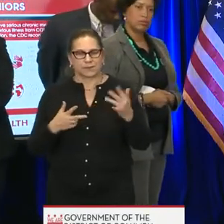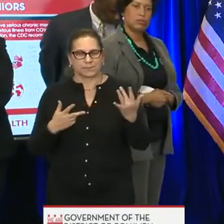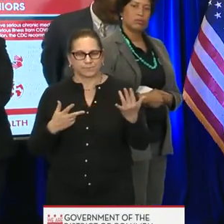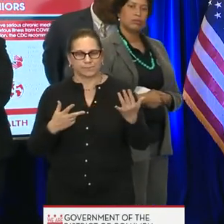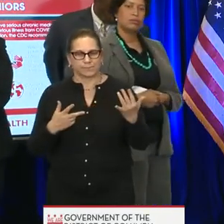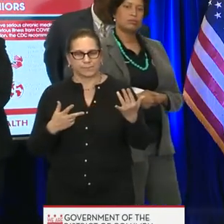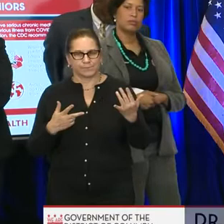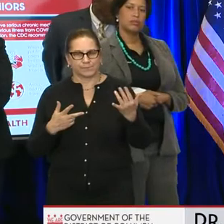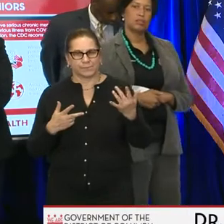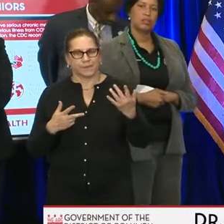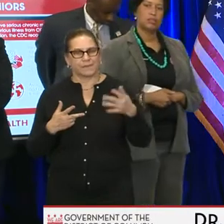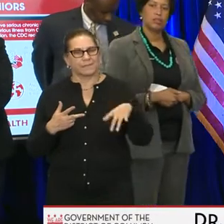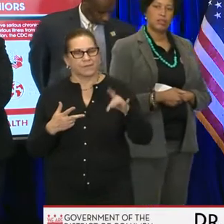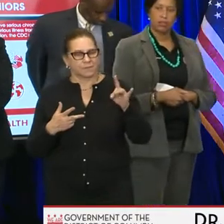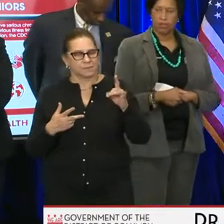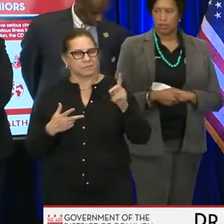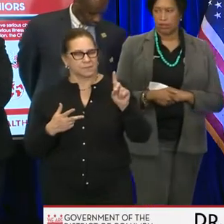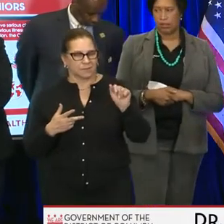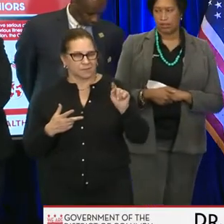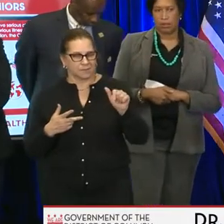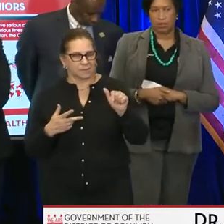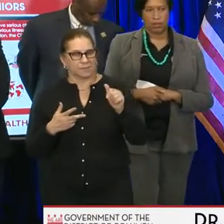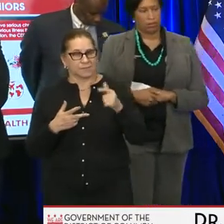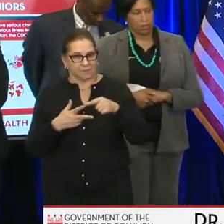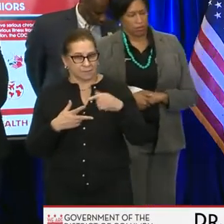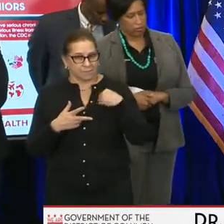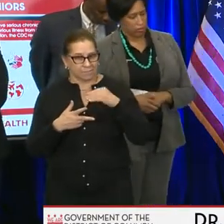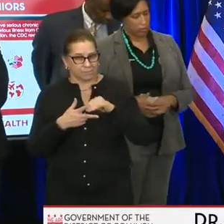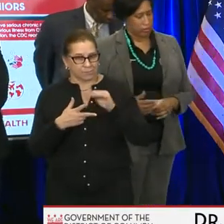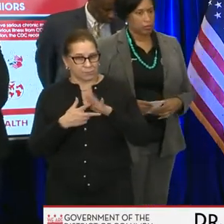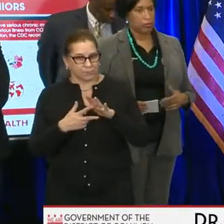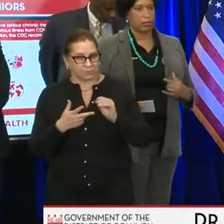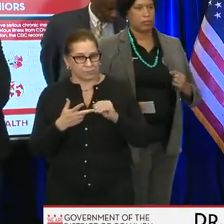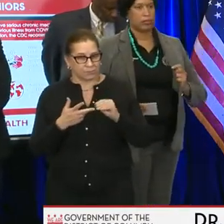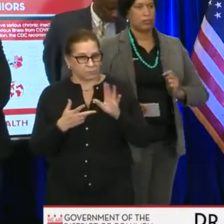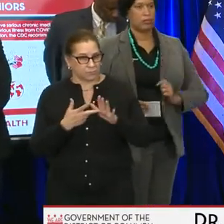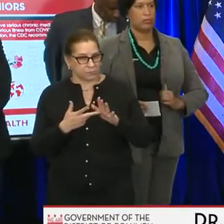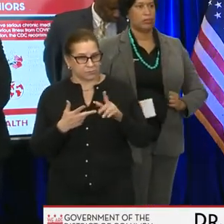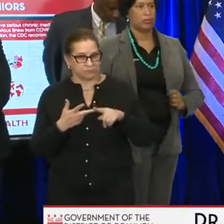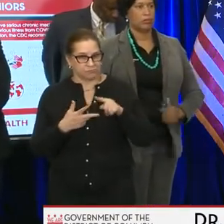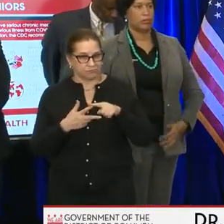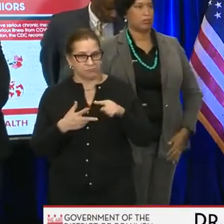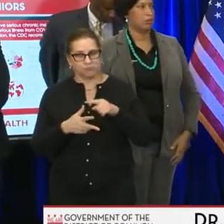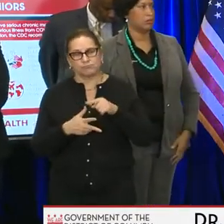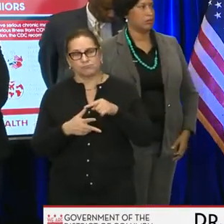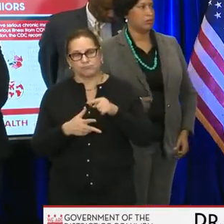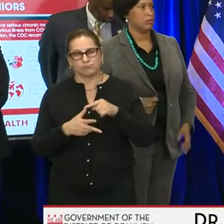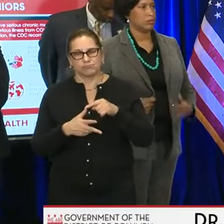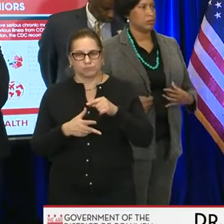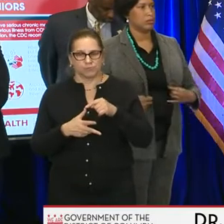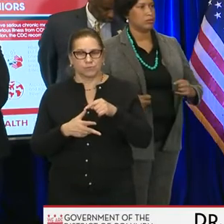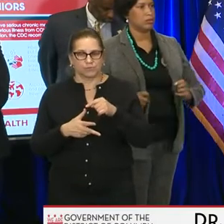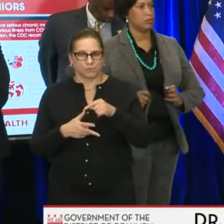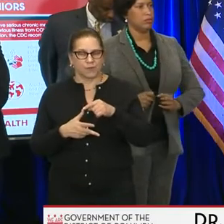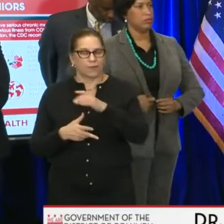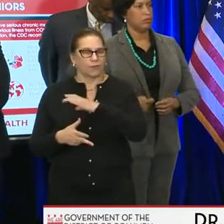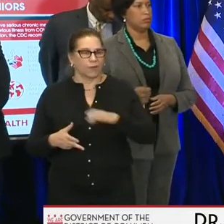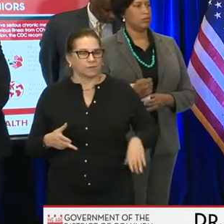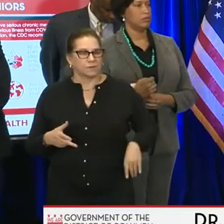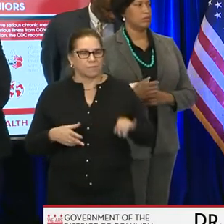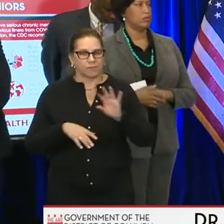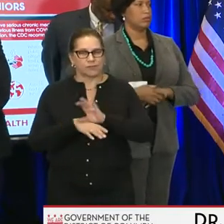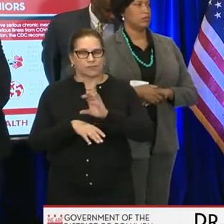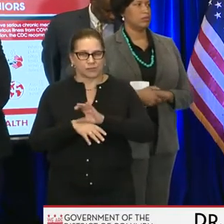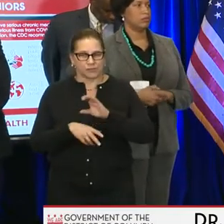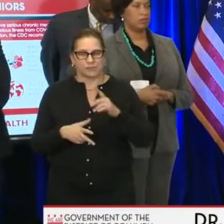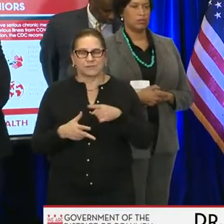exposure. And 1, the index case for Christchurch, we have tentatively